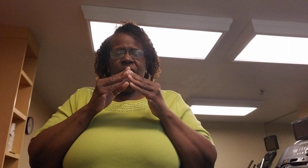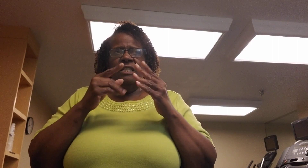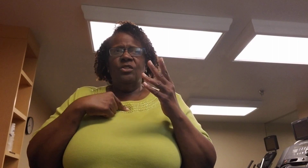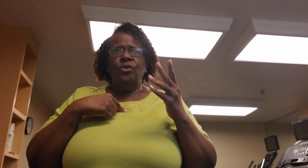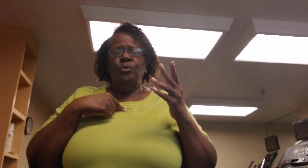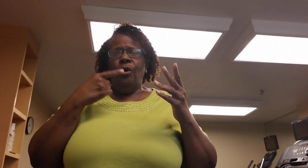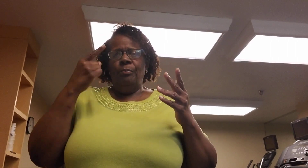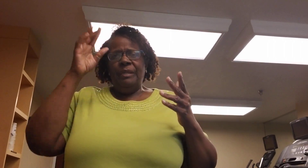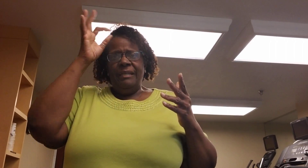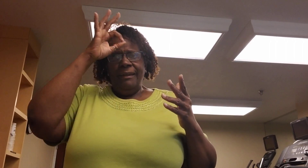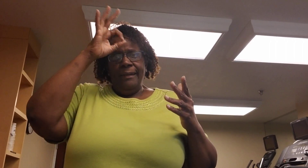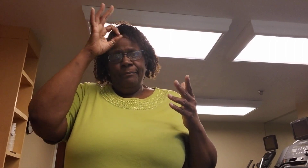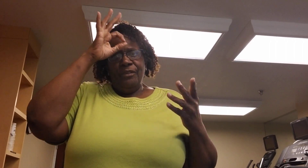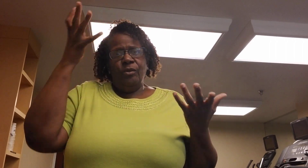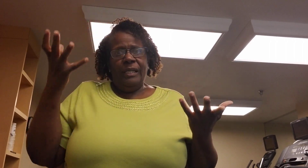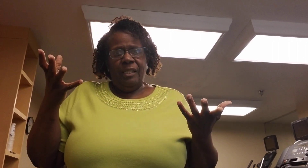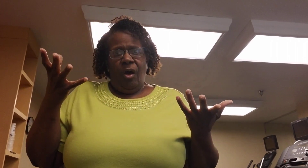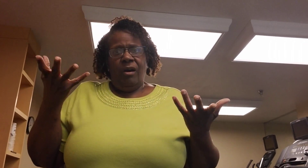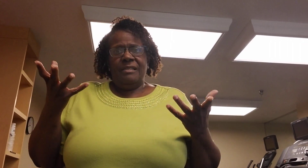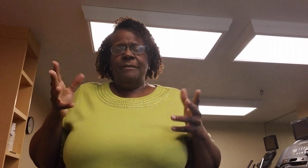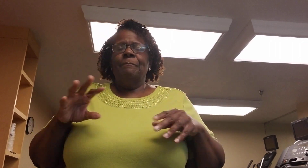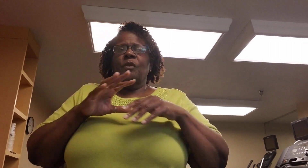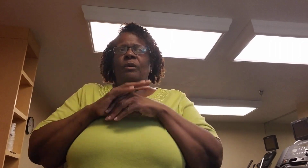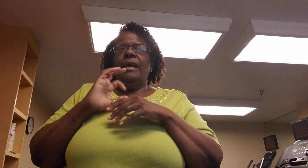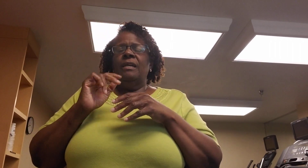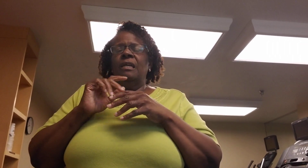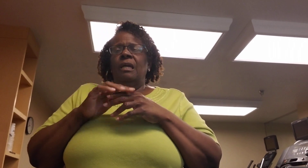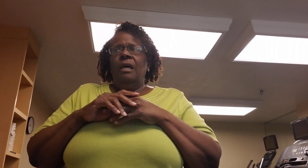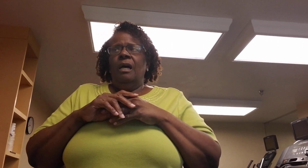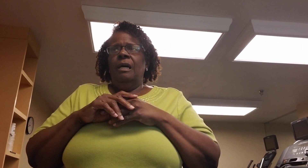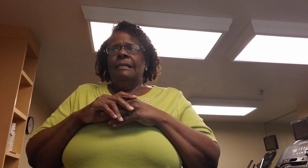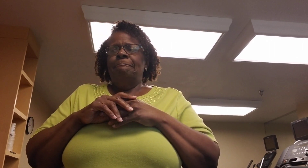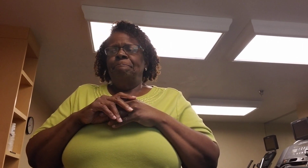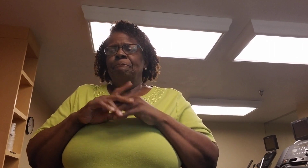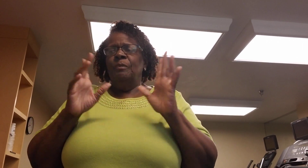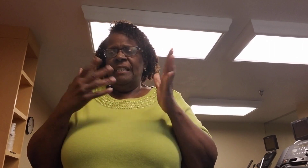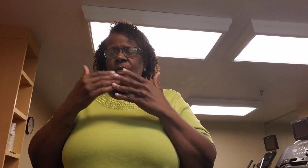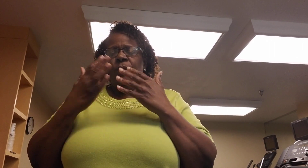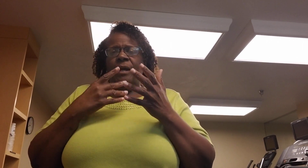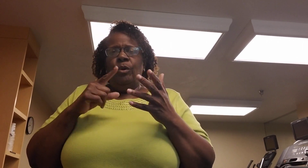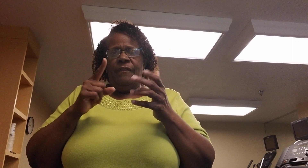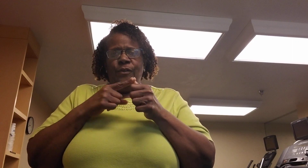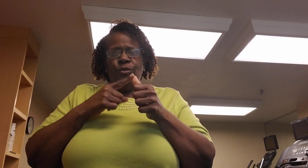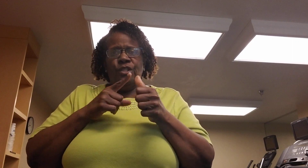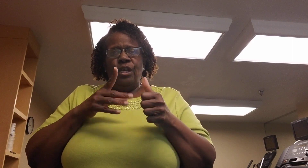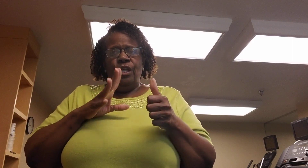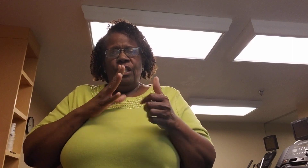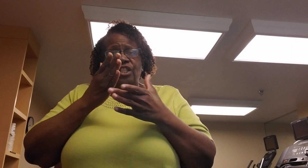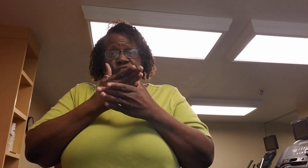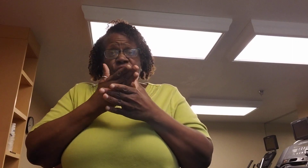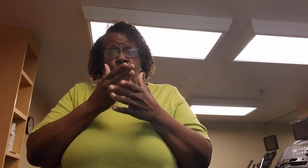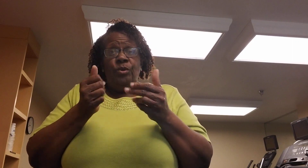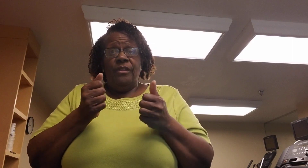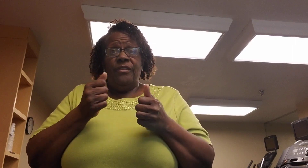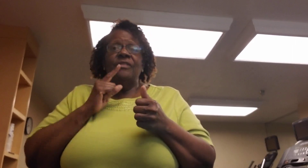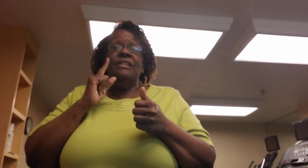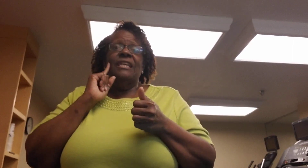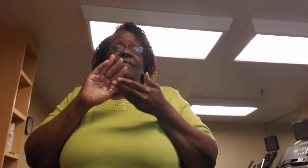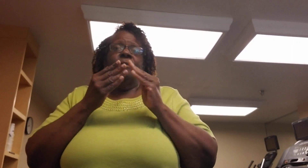so you won't be, you know, at a loss, okay? But anyway, I want to first share with the deaf